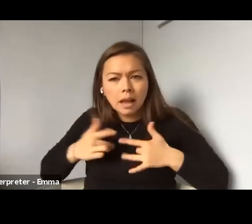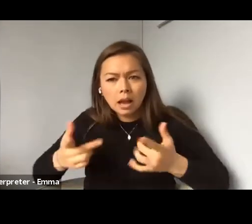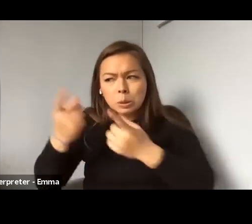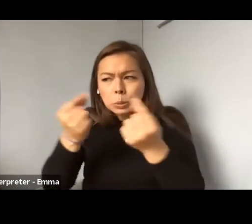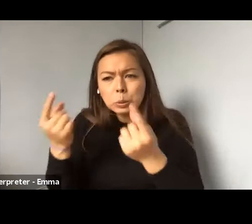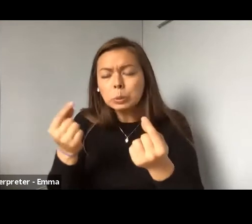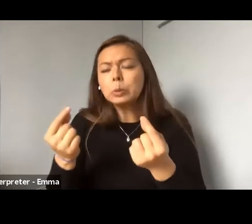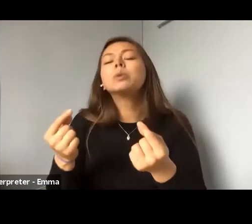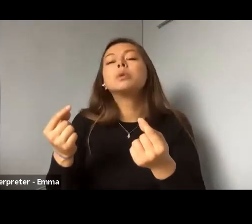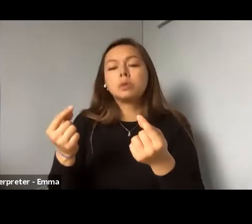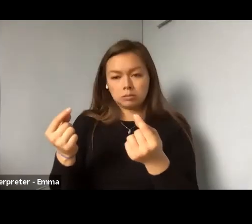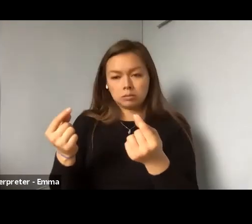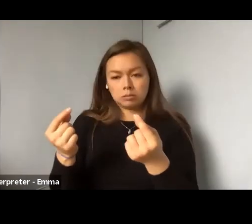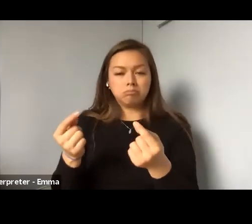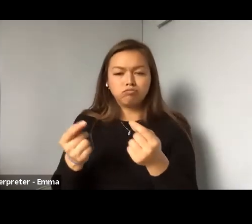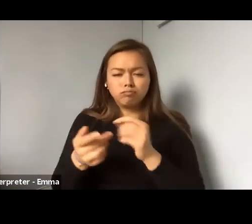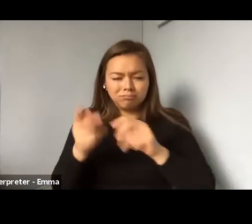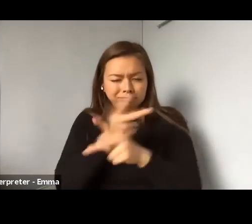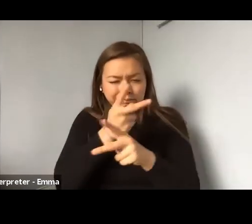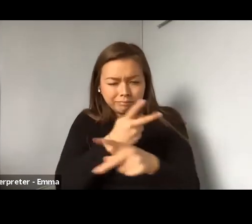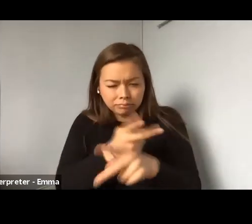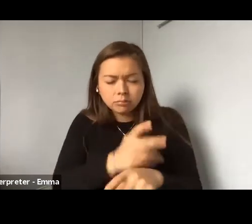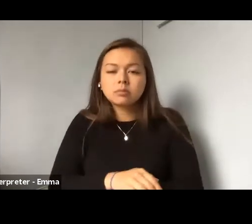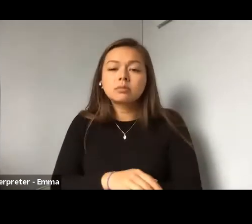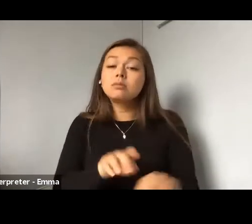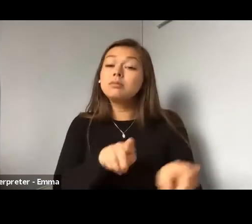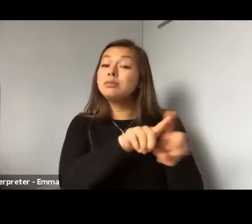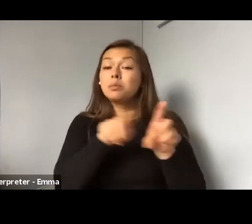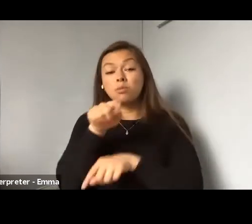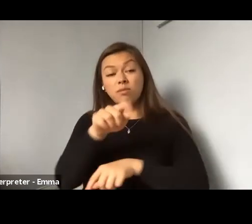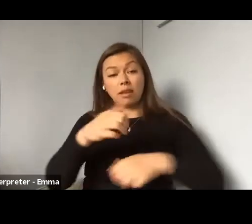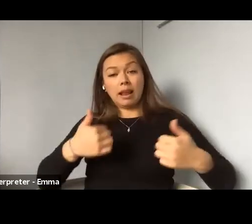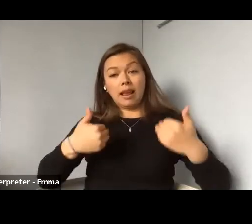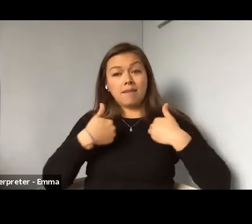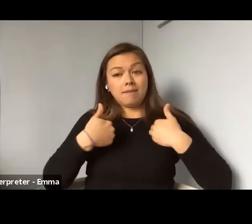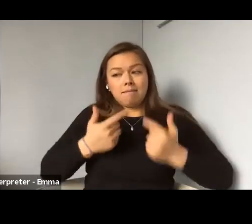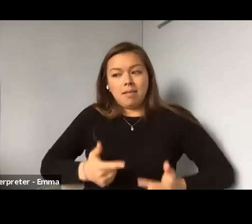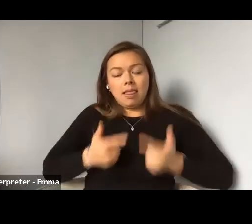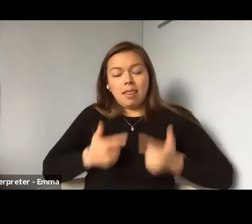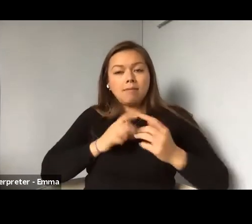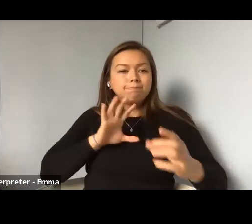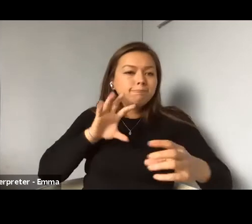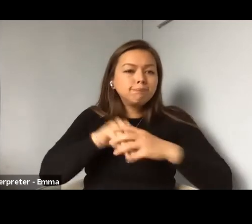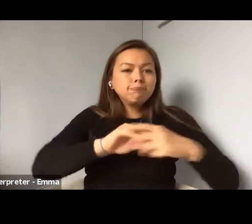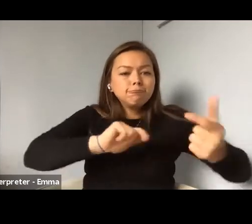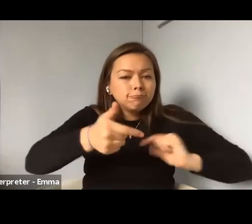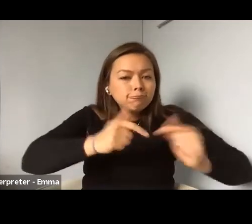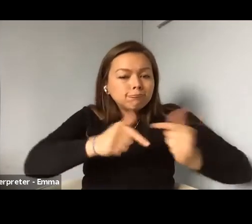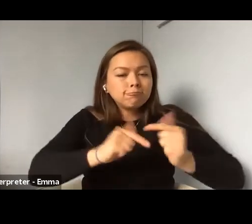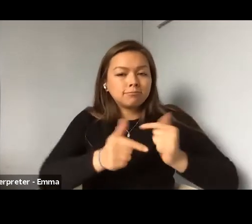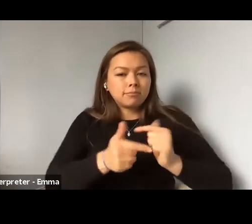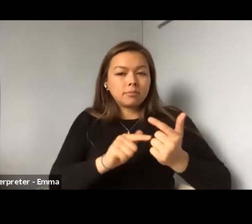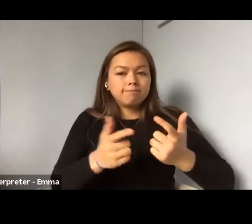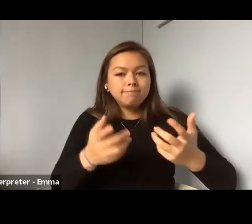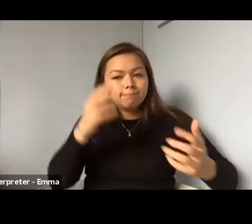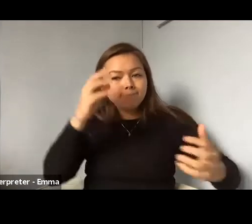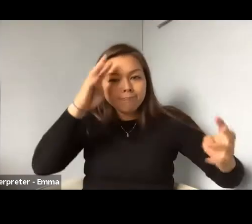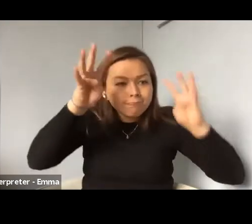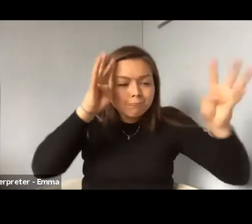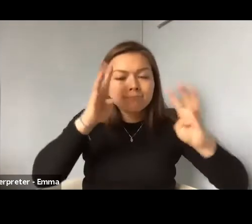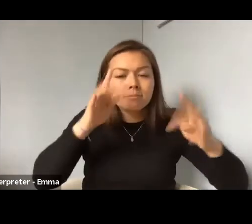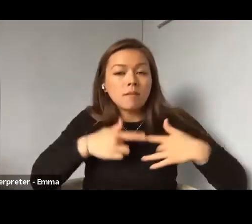interactive webinar events where you could take part and be part of these collaborative events. So we